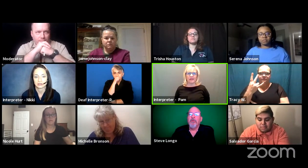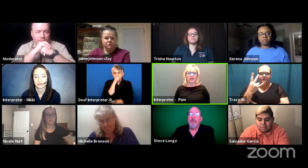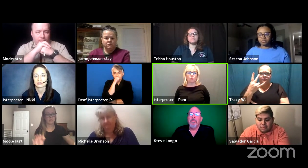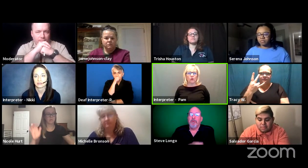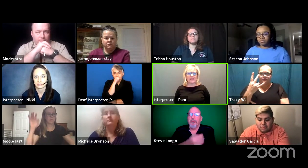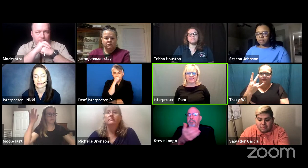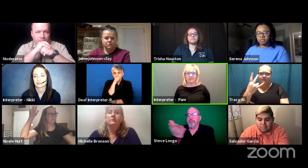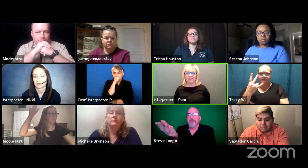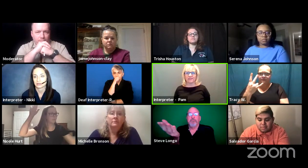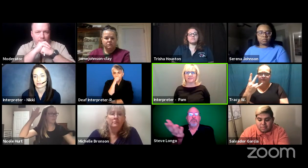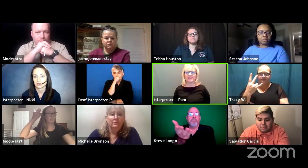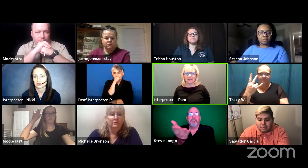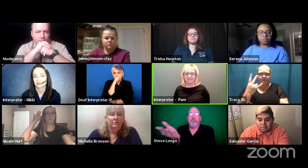Not 1-7, 7.